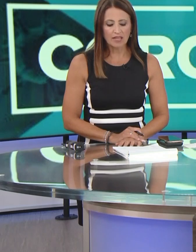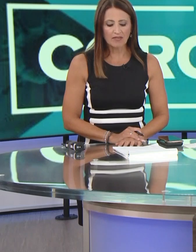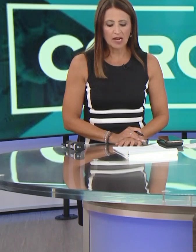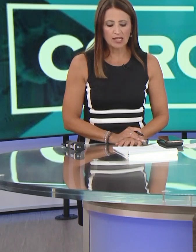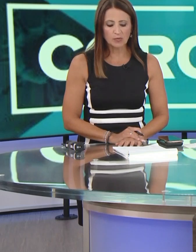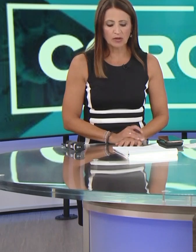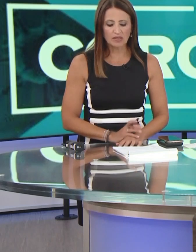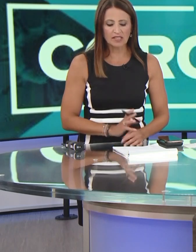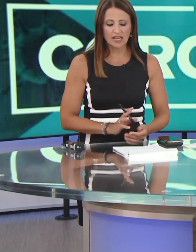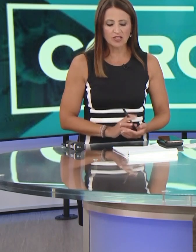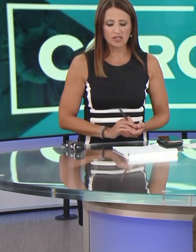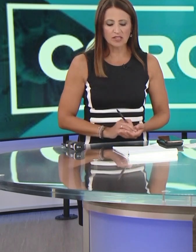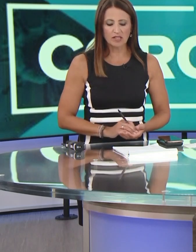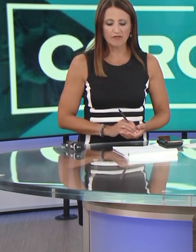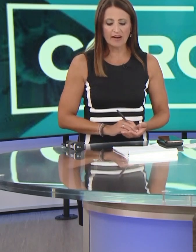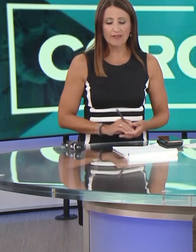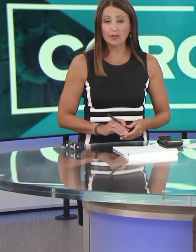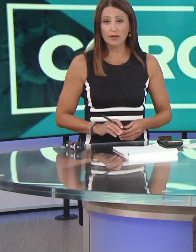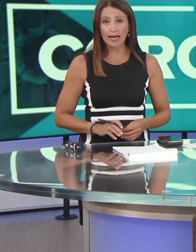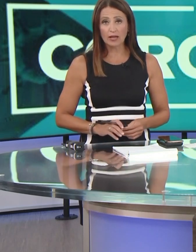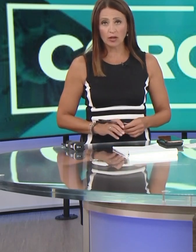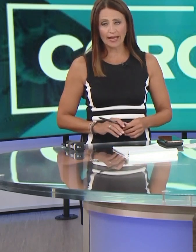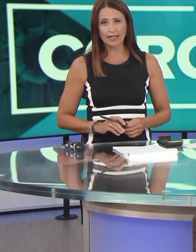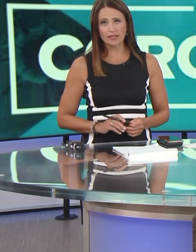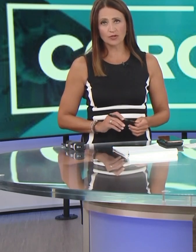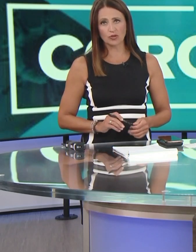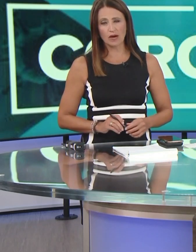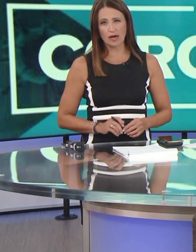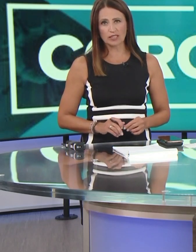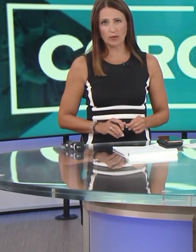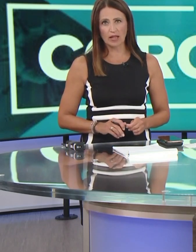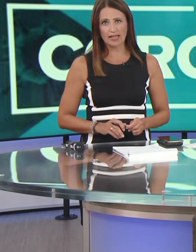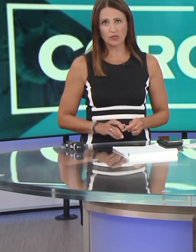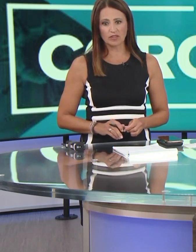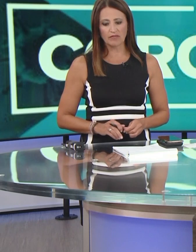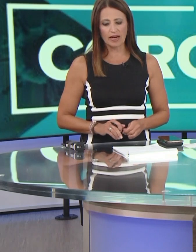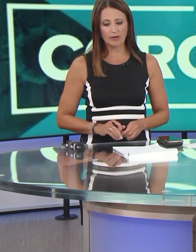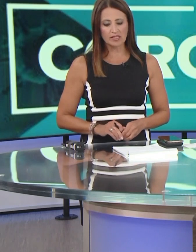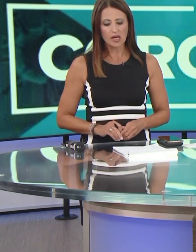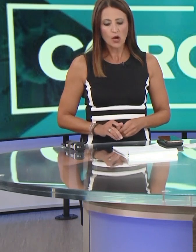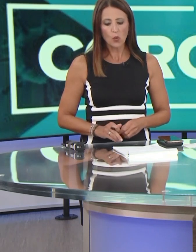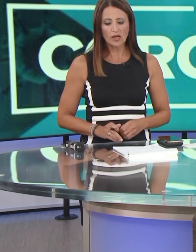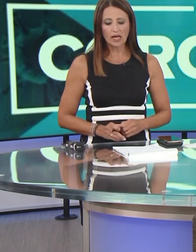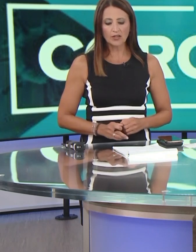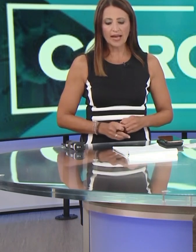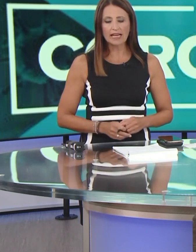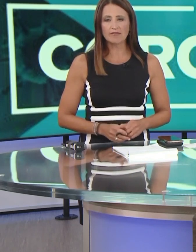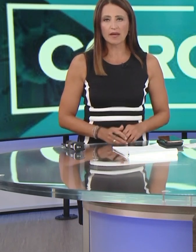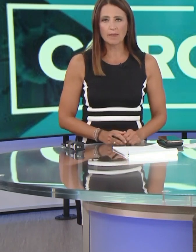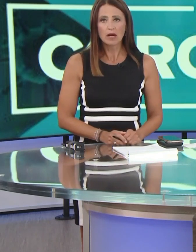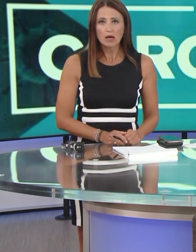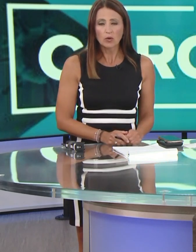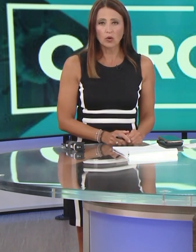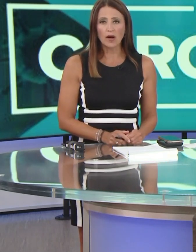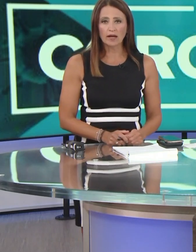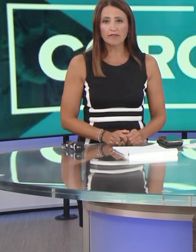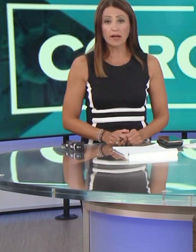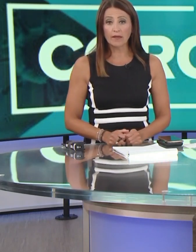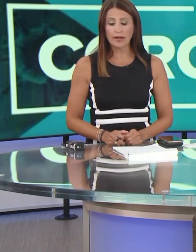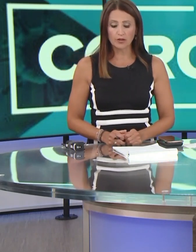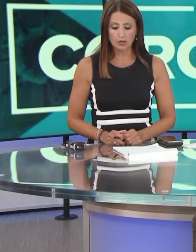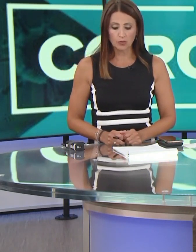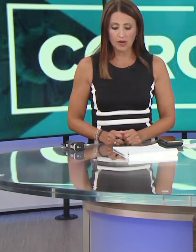Another 7 hospitalizations. 508 Arkansans are now hospitalized with the virus. 108 of them